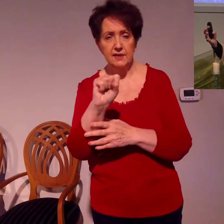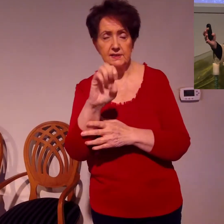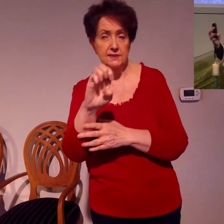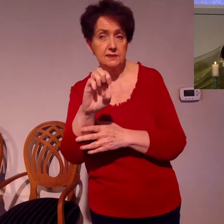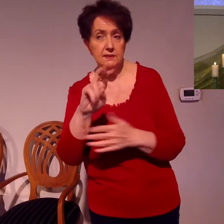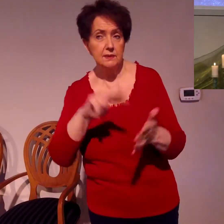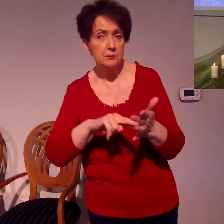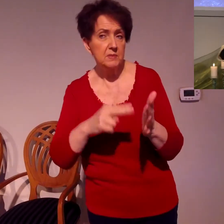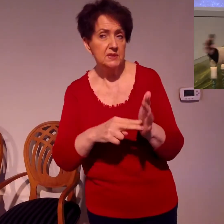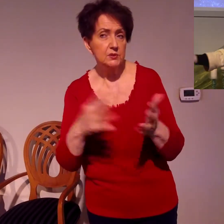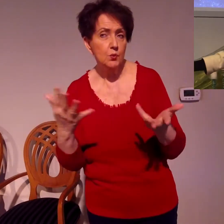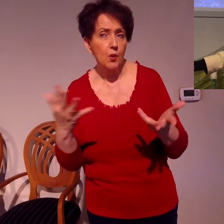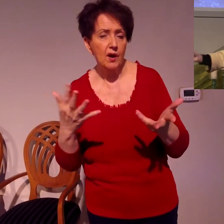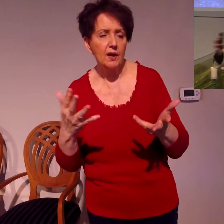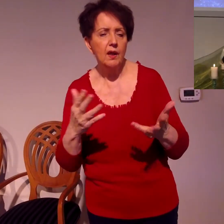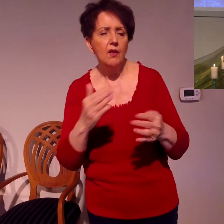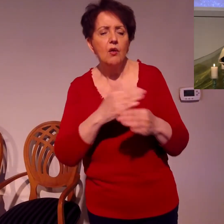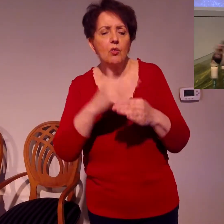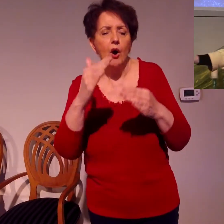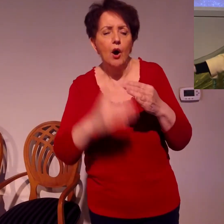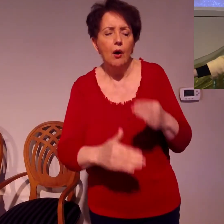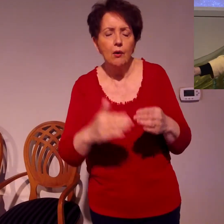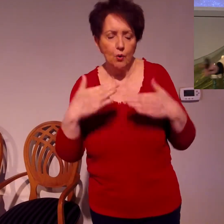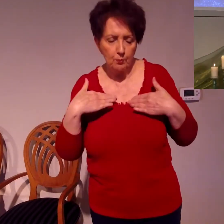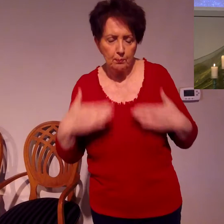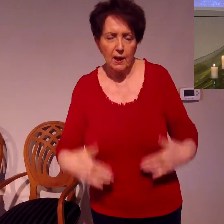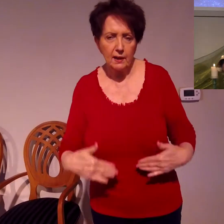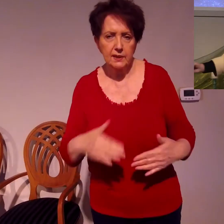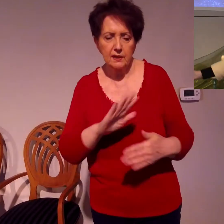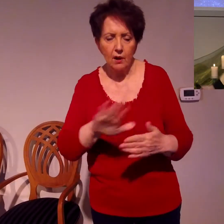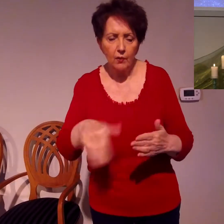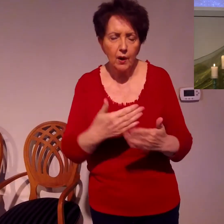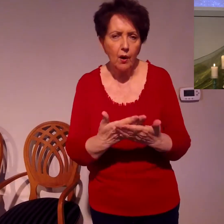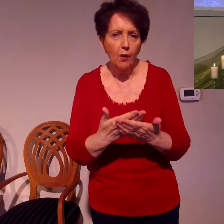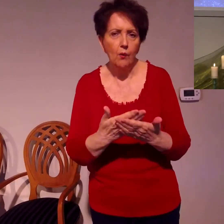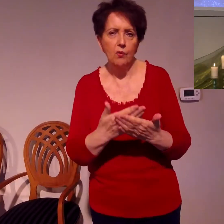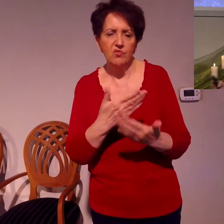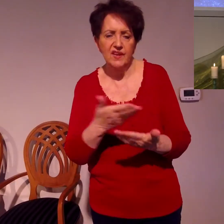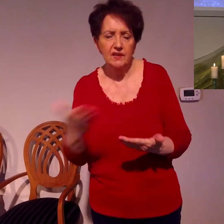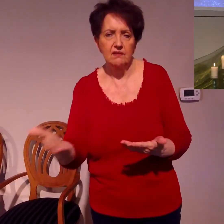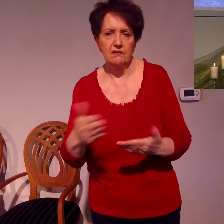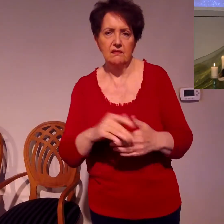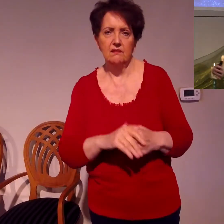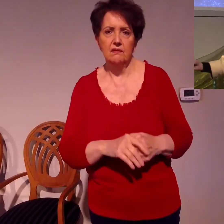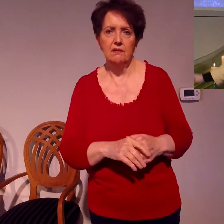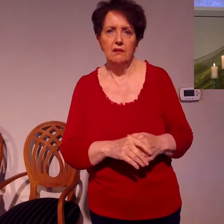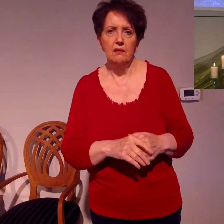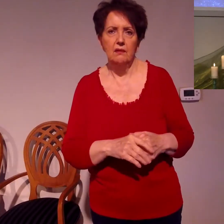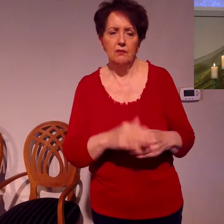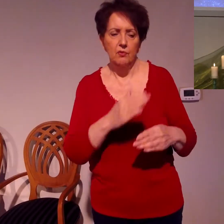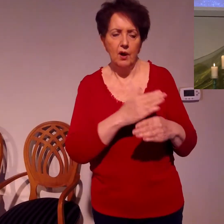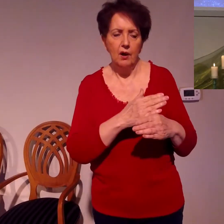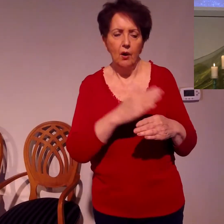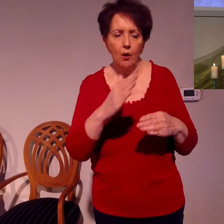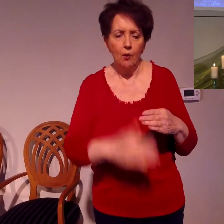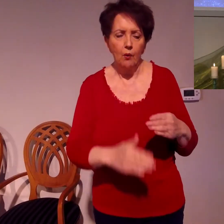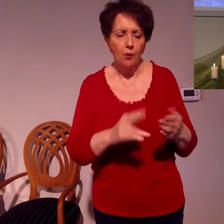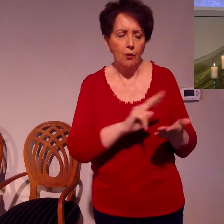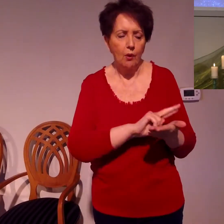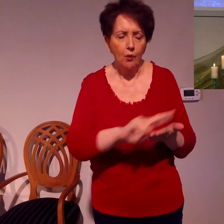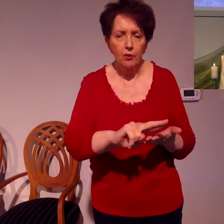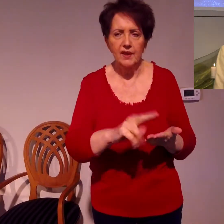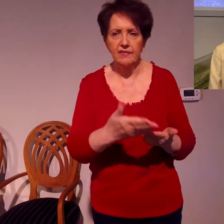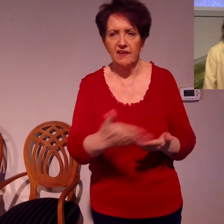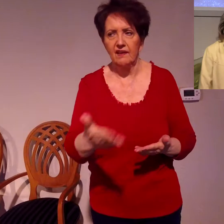body of things. It's just the whole body. It's this whole substance. It's the whole thing. I call it the whole holy thing.